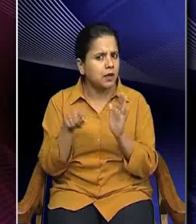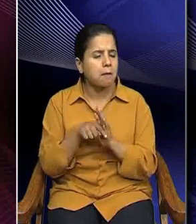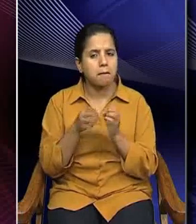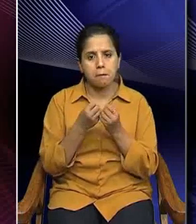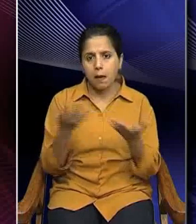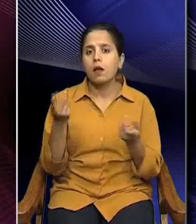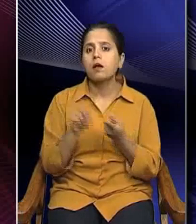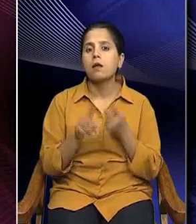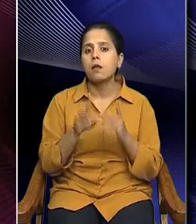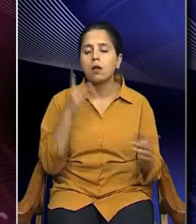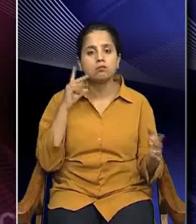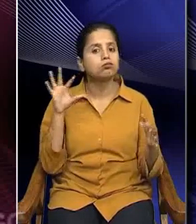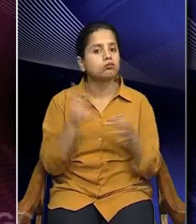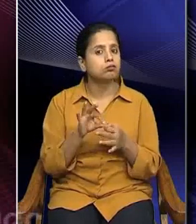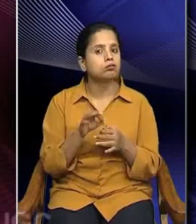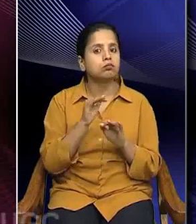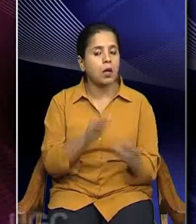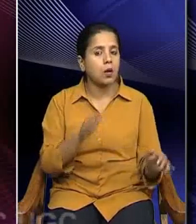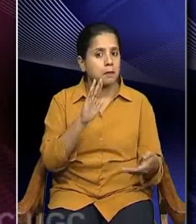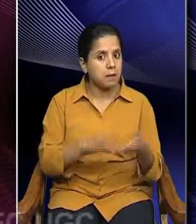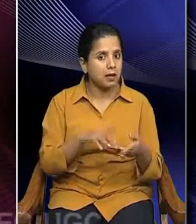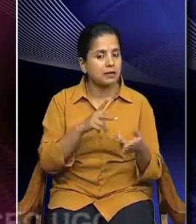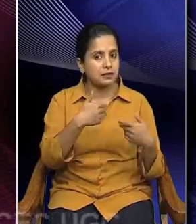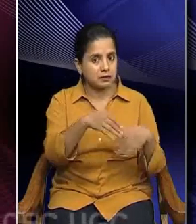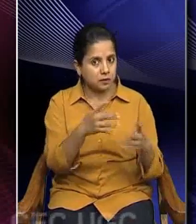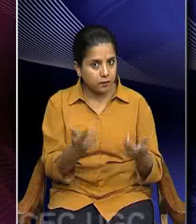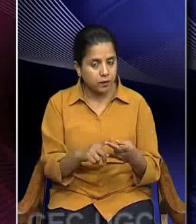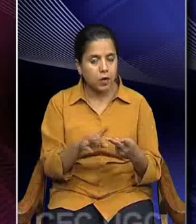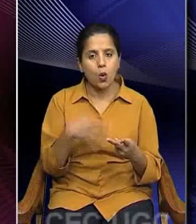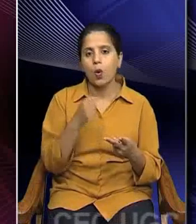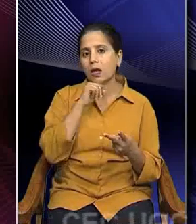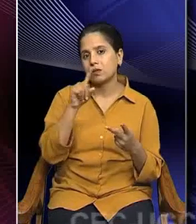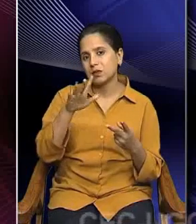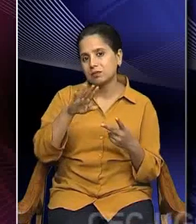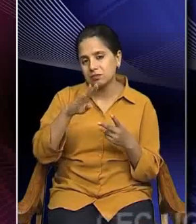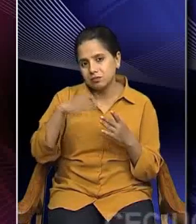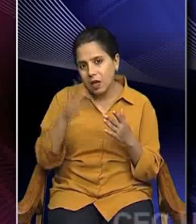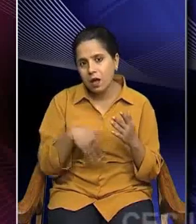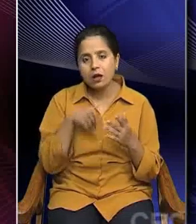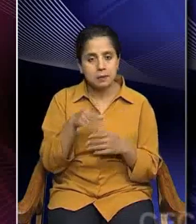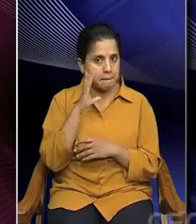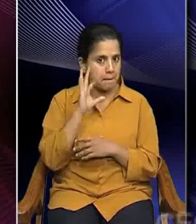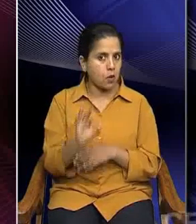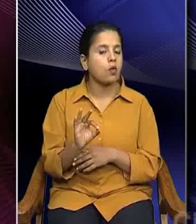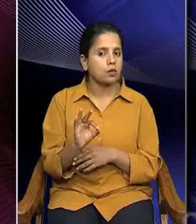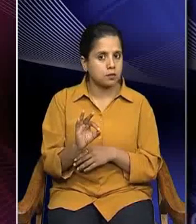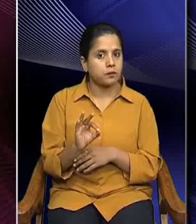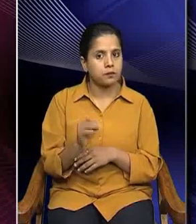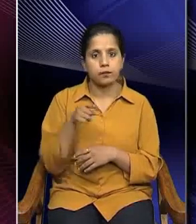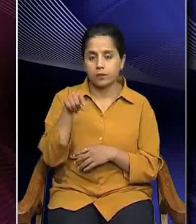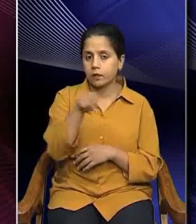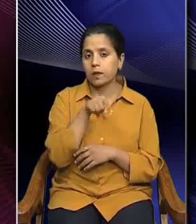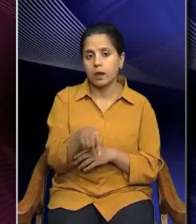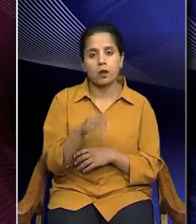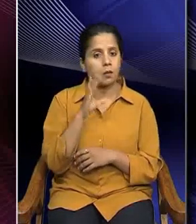externalities linked with child marriages and teenage pregnancies are significant. And so therefore, it is very